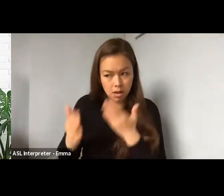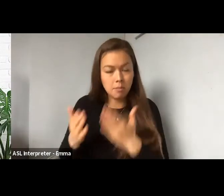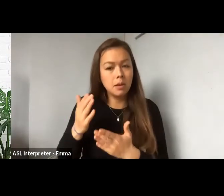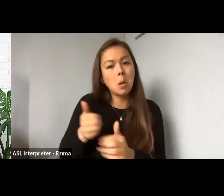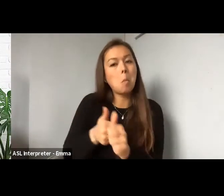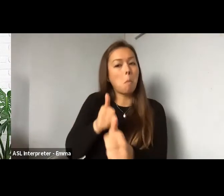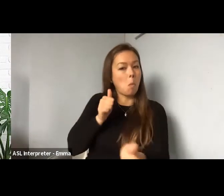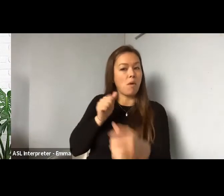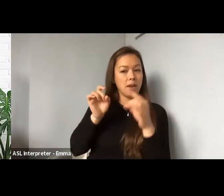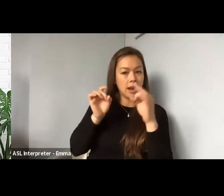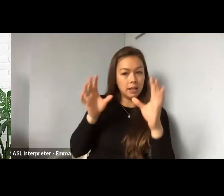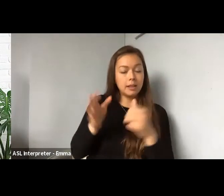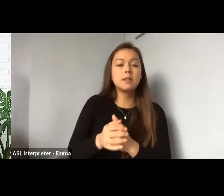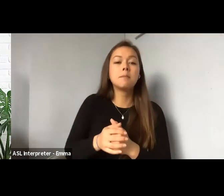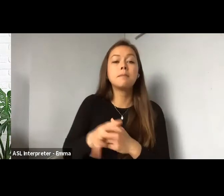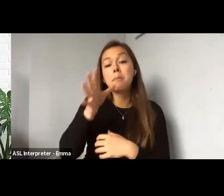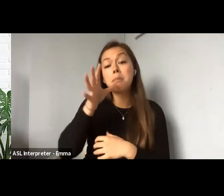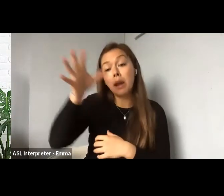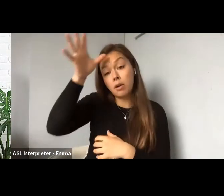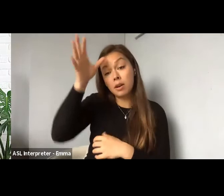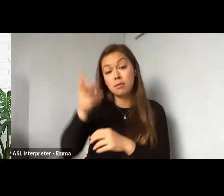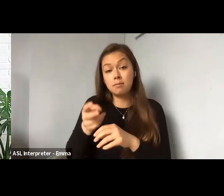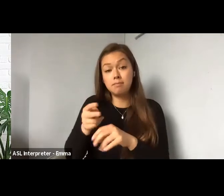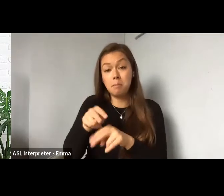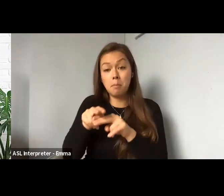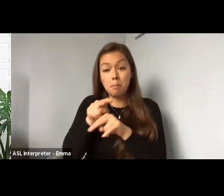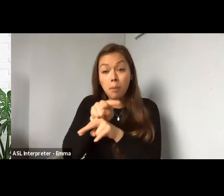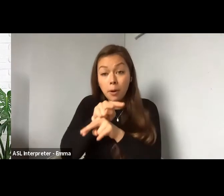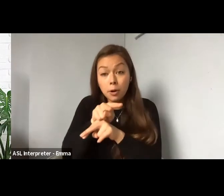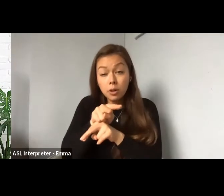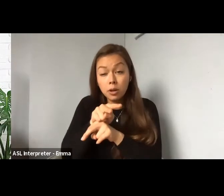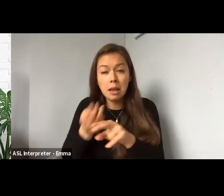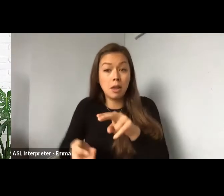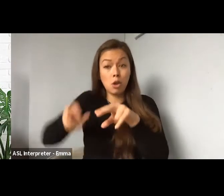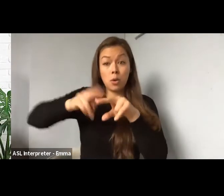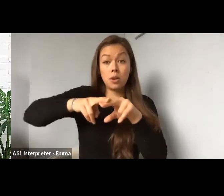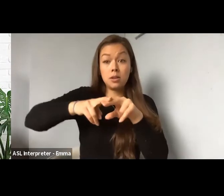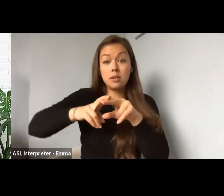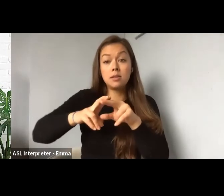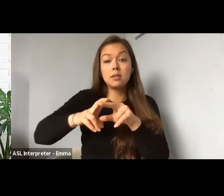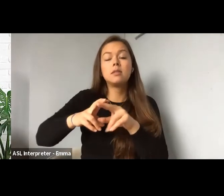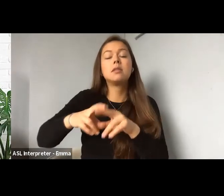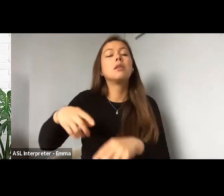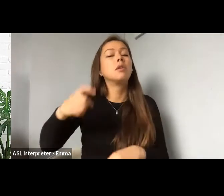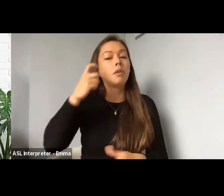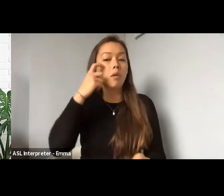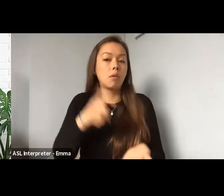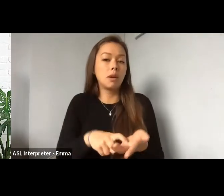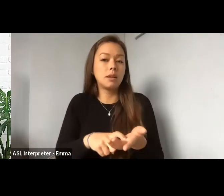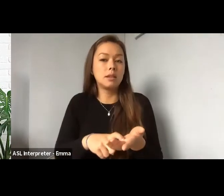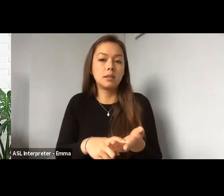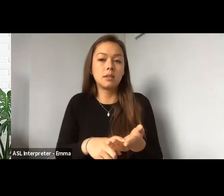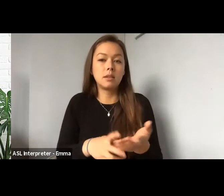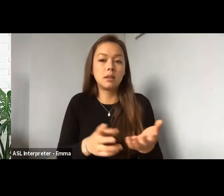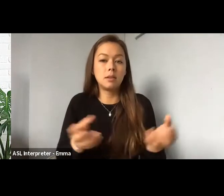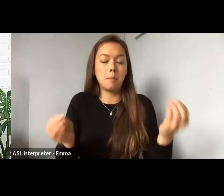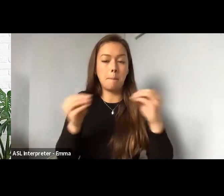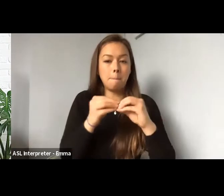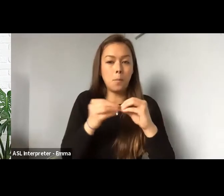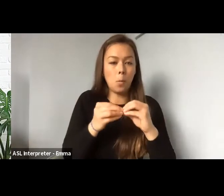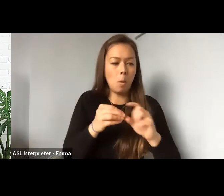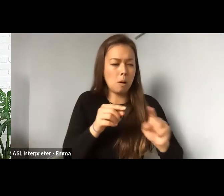example, increased parental monitoring tended to result in less externalizing behaviors and